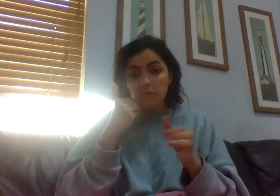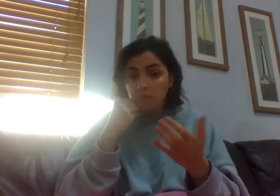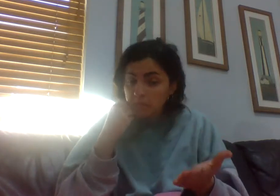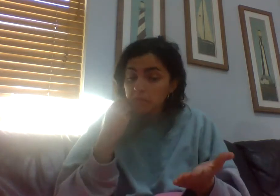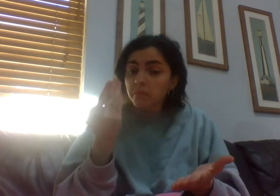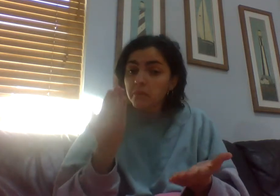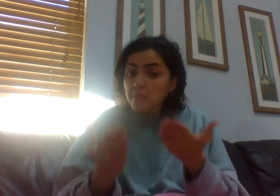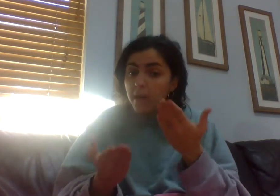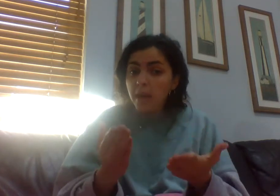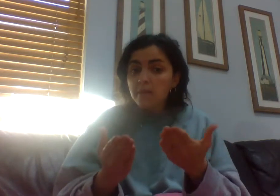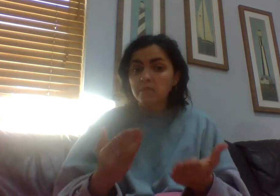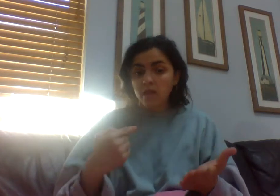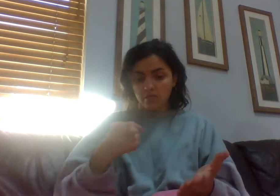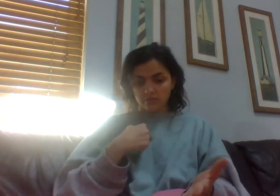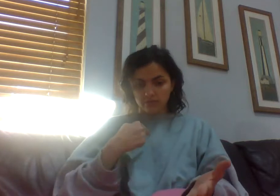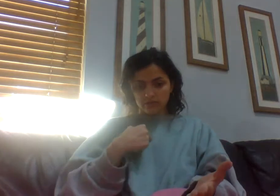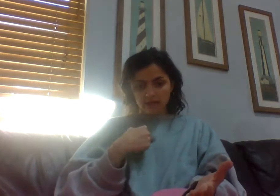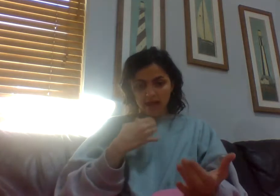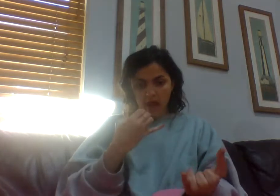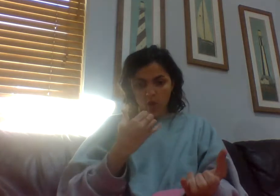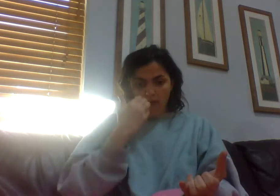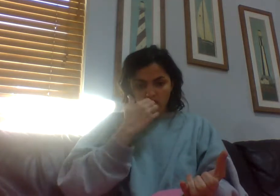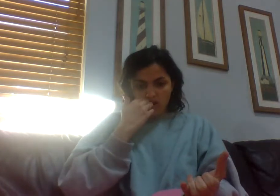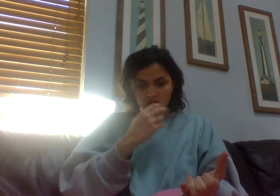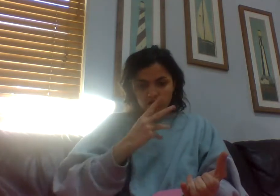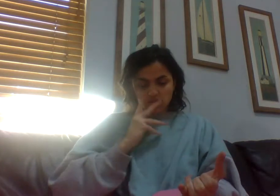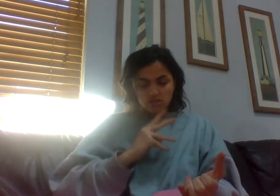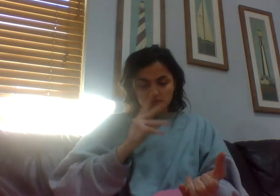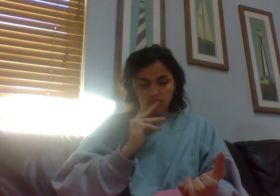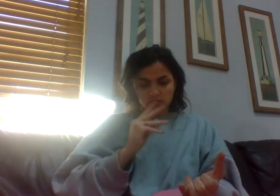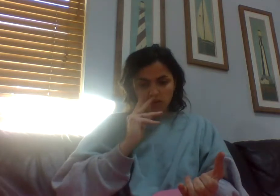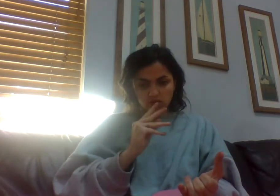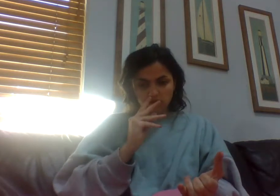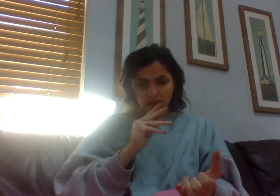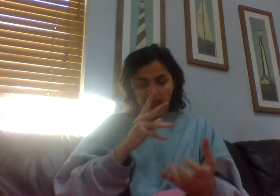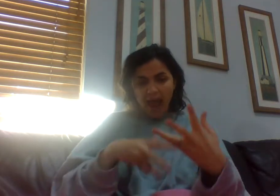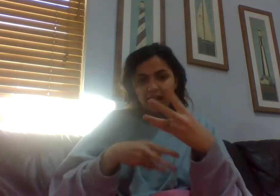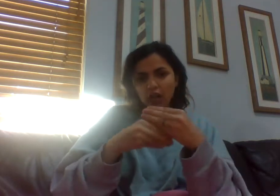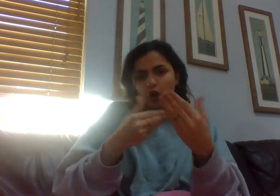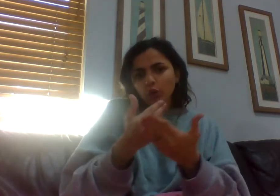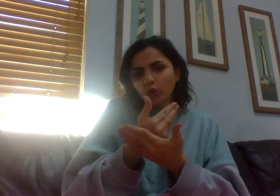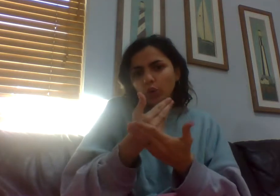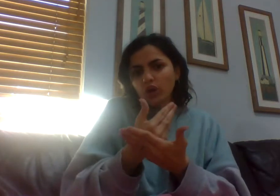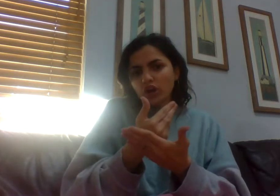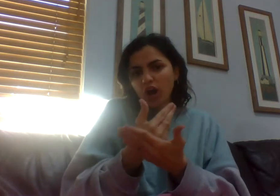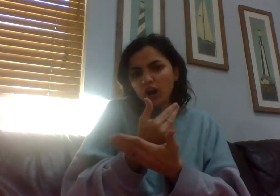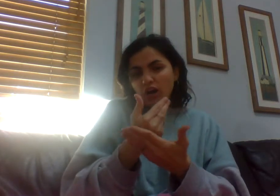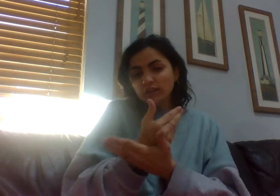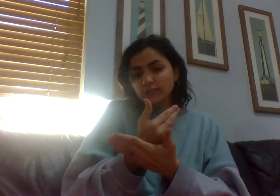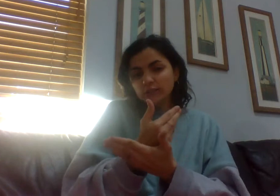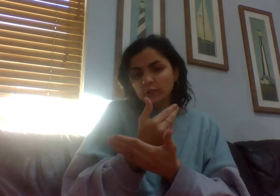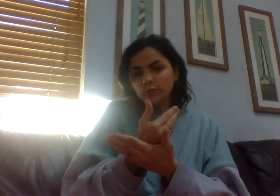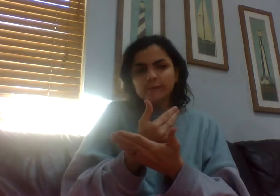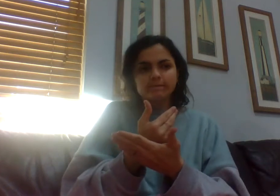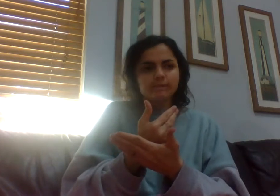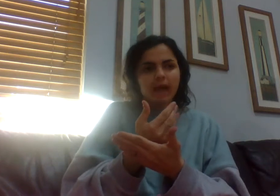are adding another level of nuance and understanding and appreciation to these works of Lawrence's series